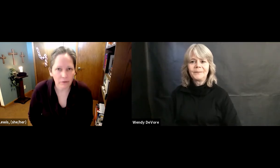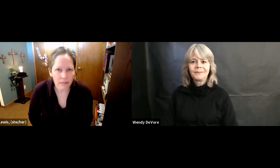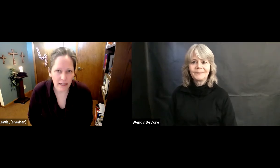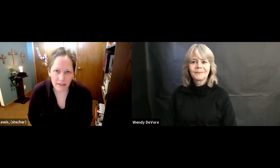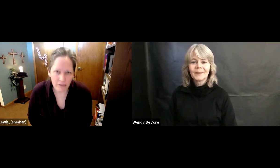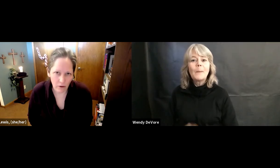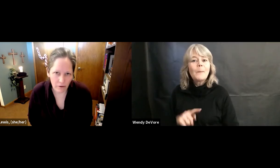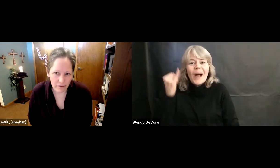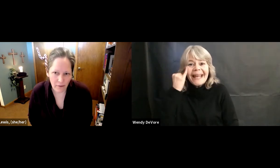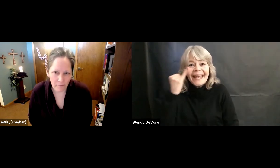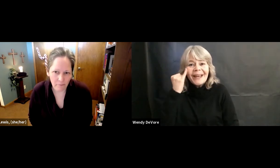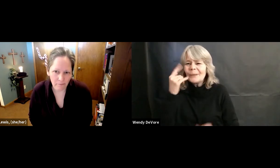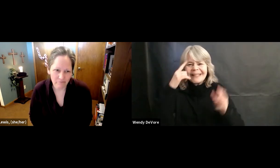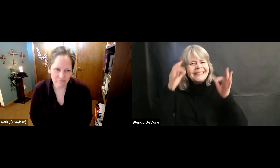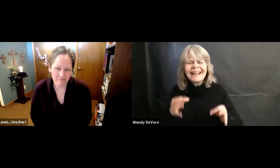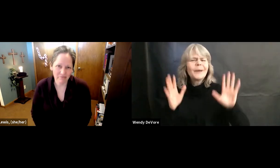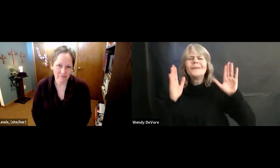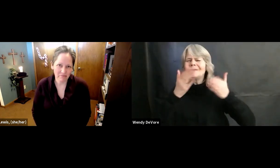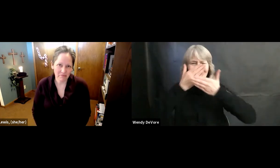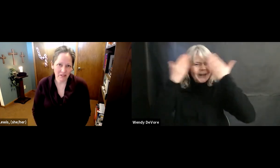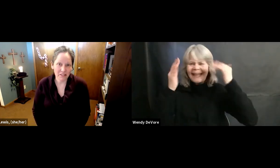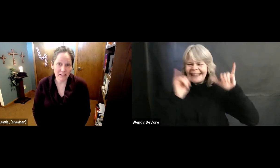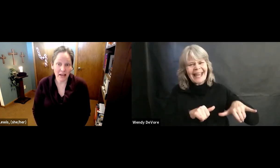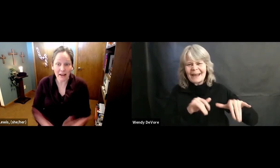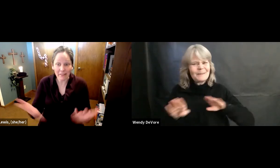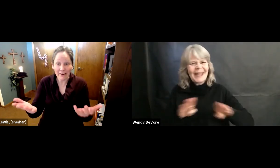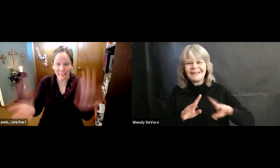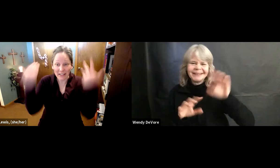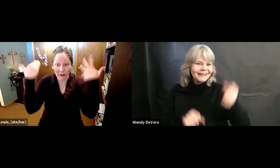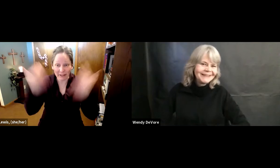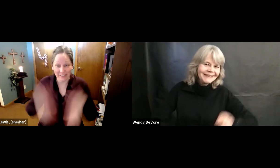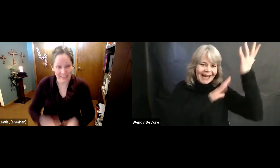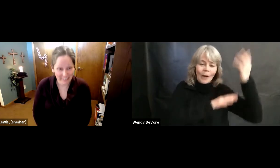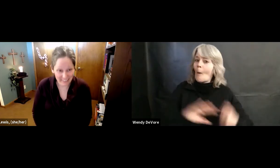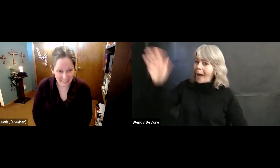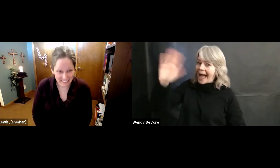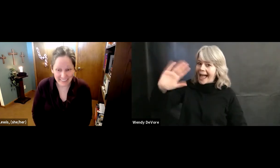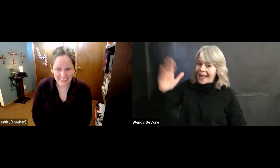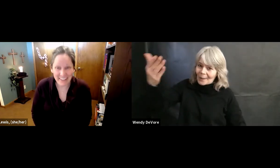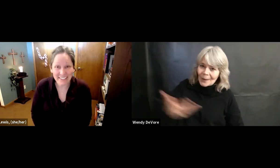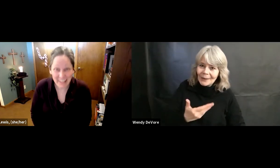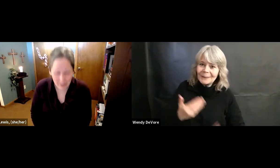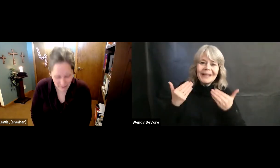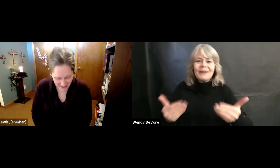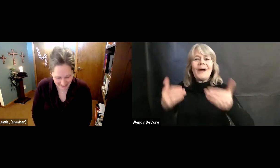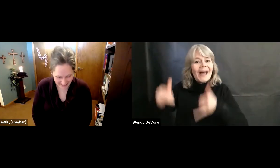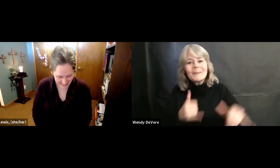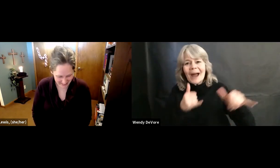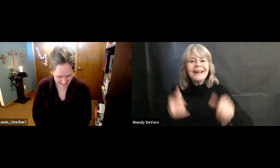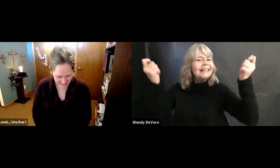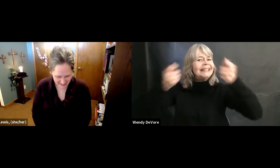What if we decide to let go of that and just say, hey, you're here, let's party. Let's